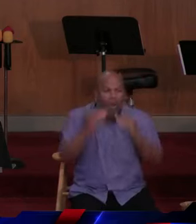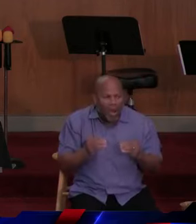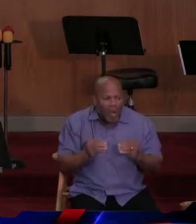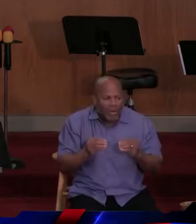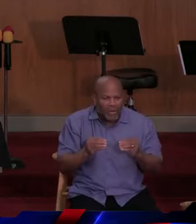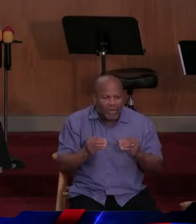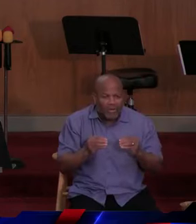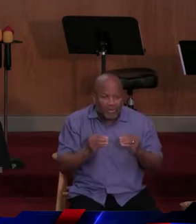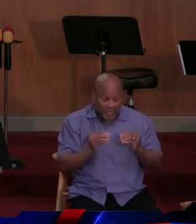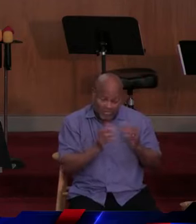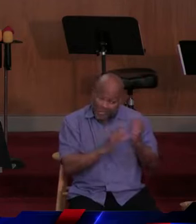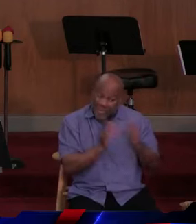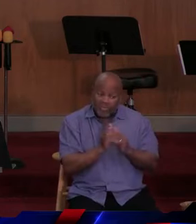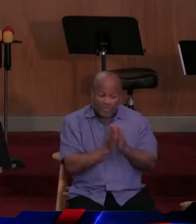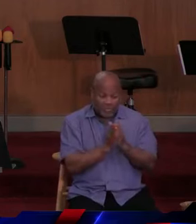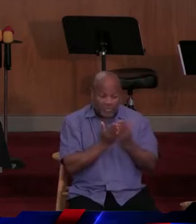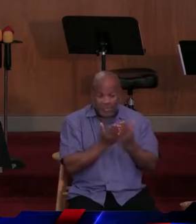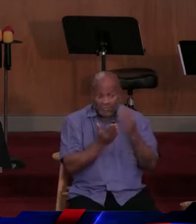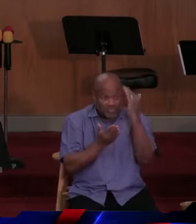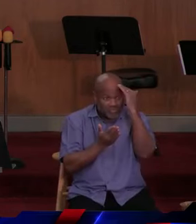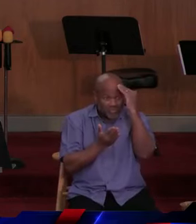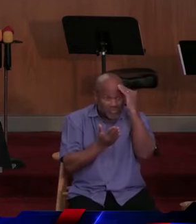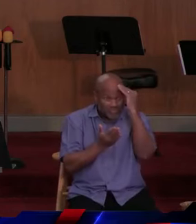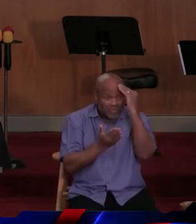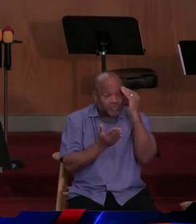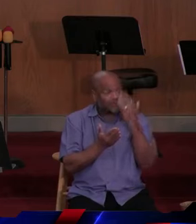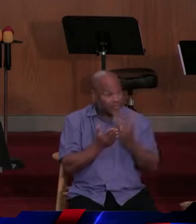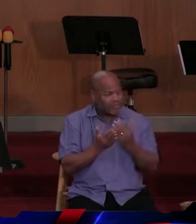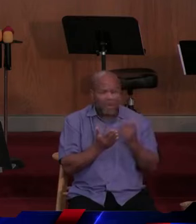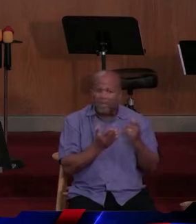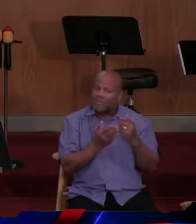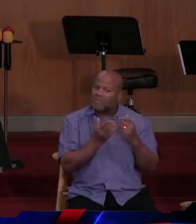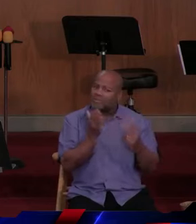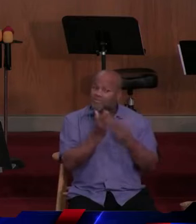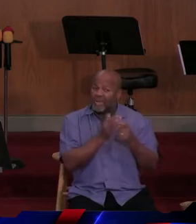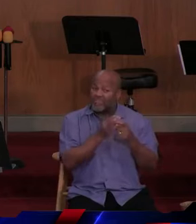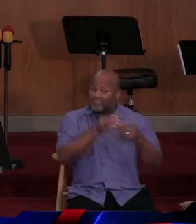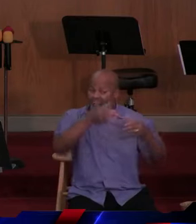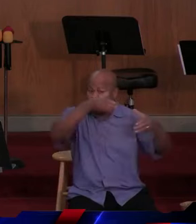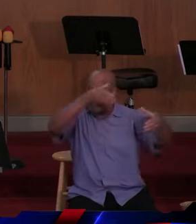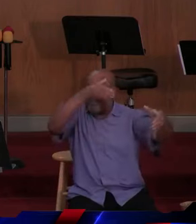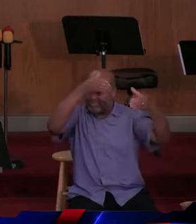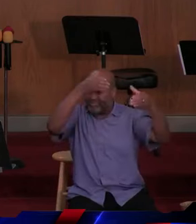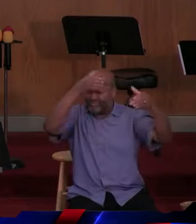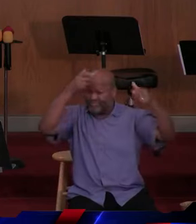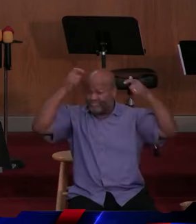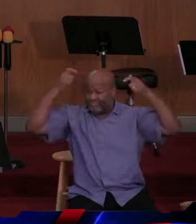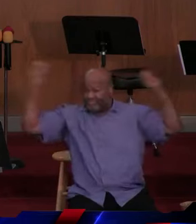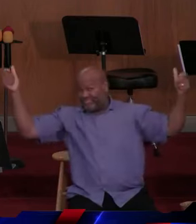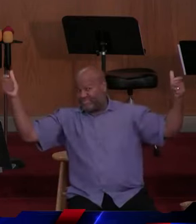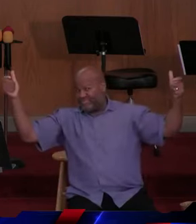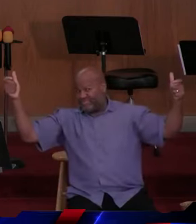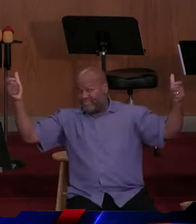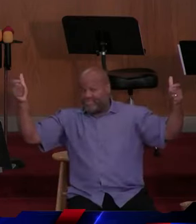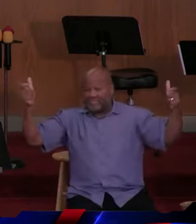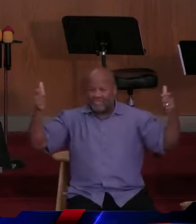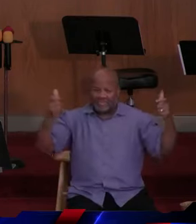Understanding biblical knowledge is good, but it'll lead you to big head. That's why we got information without inspiration.